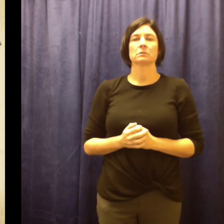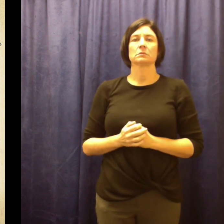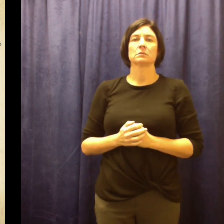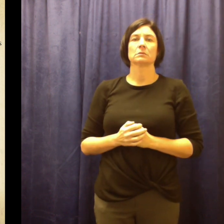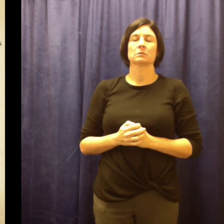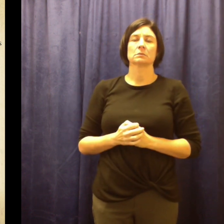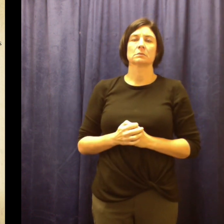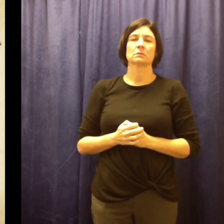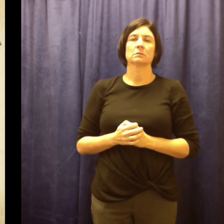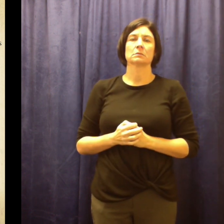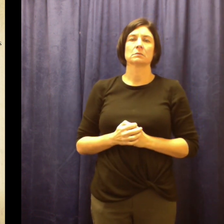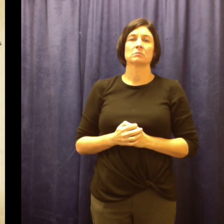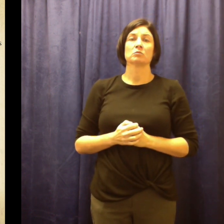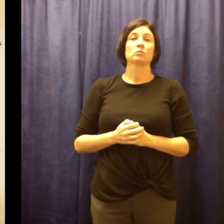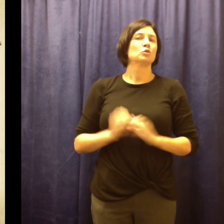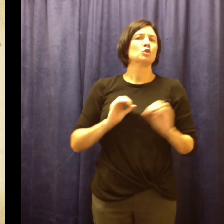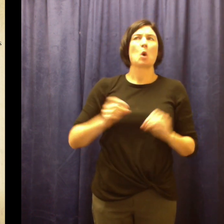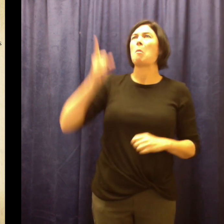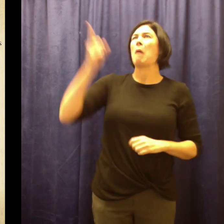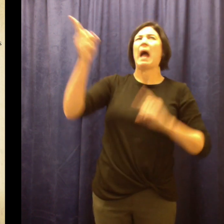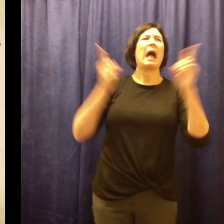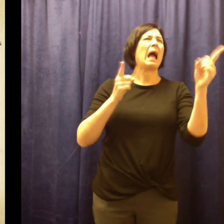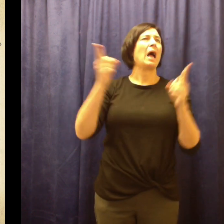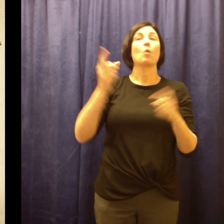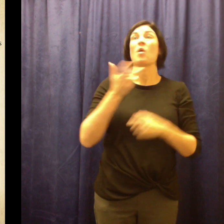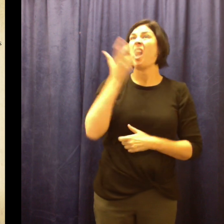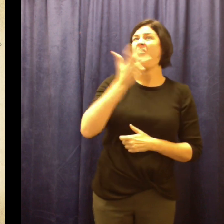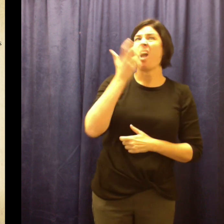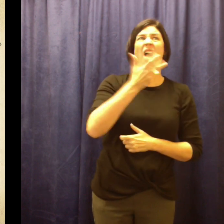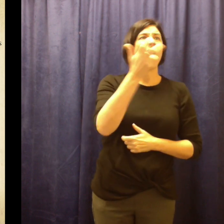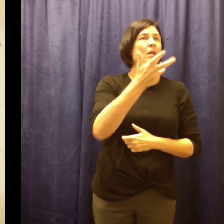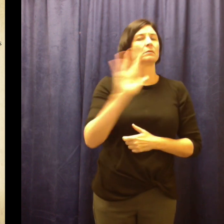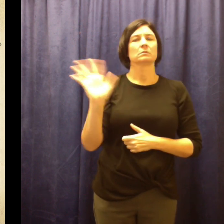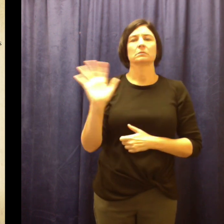Avoid pointing, screaming, and or yelling.